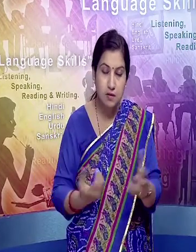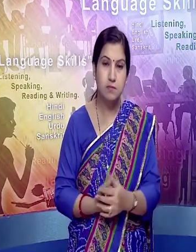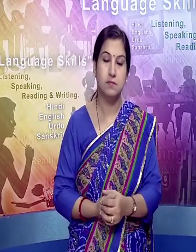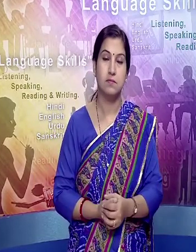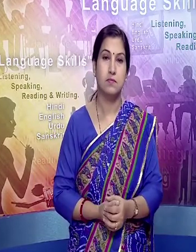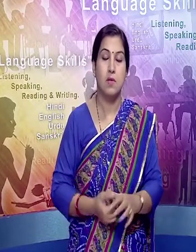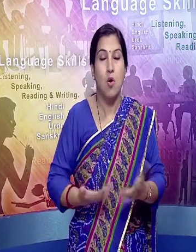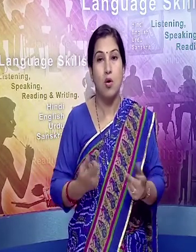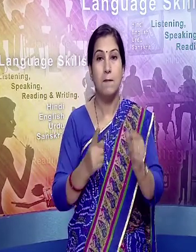be the pulse.